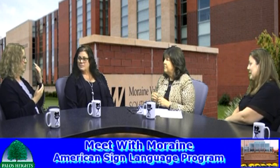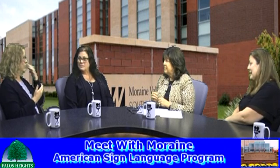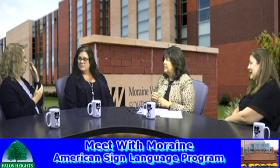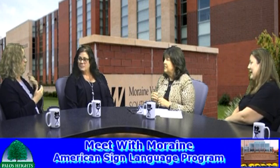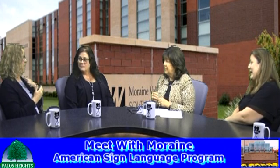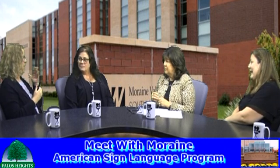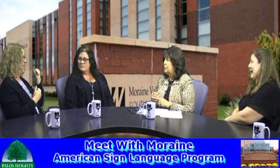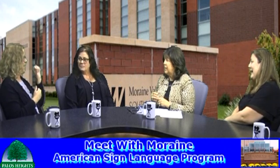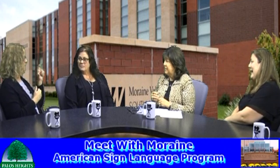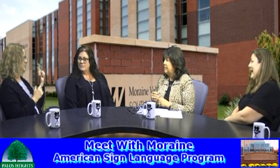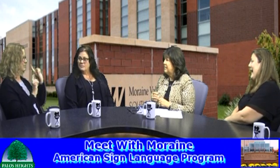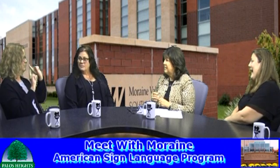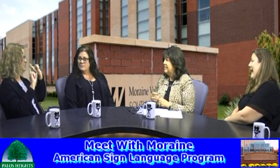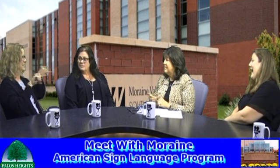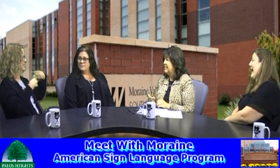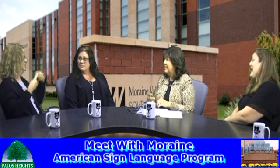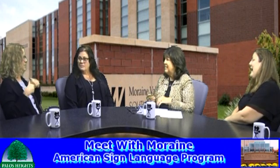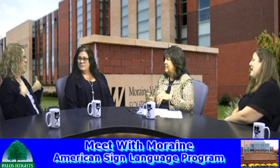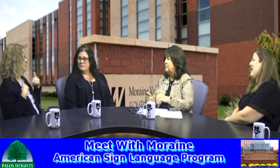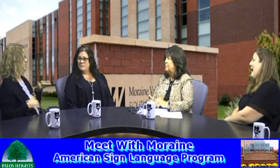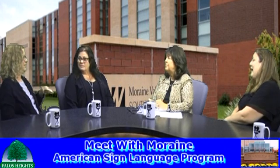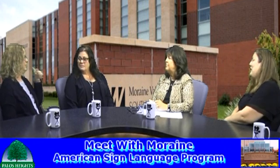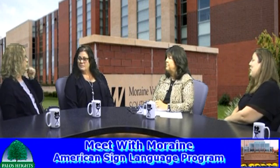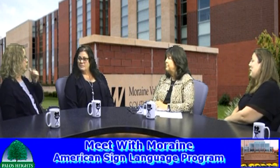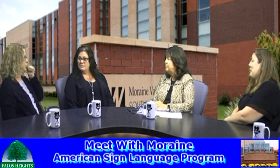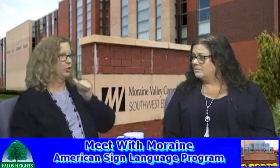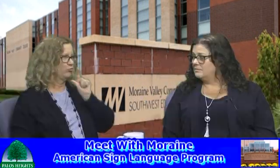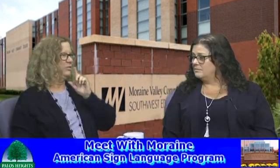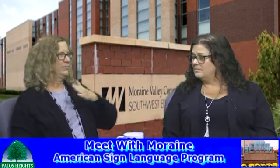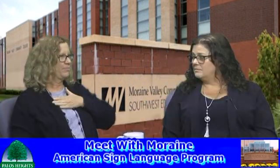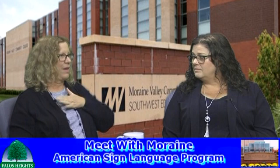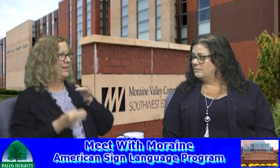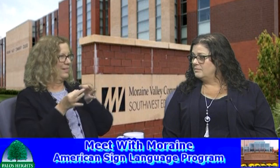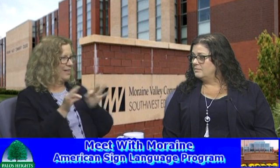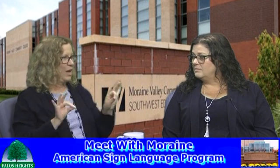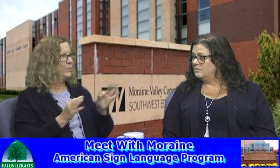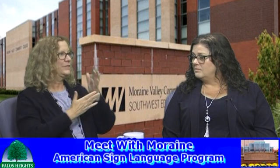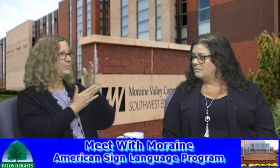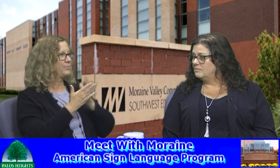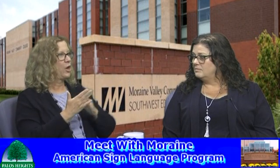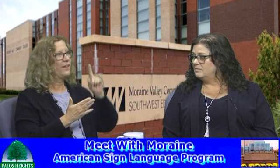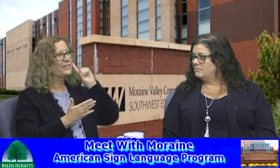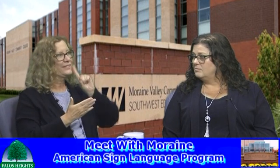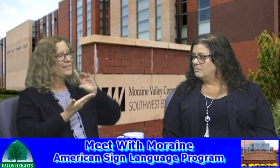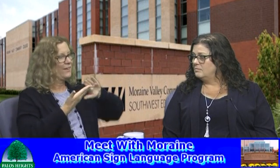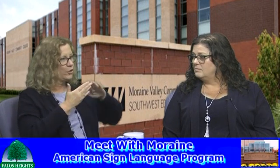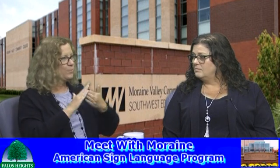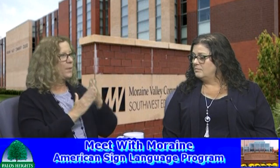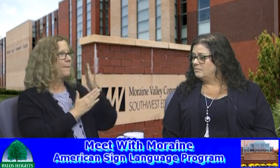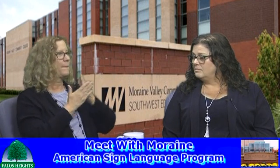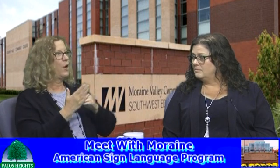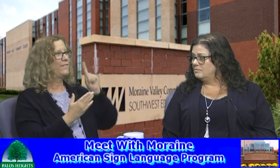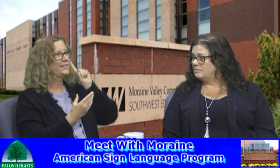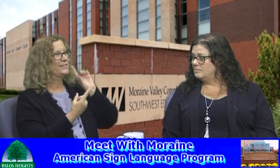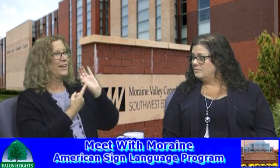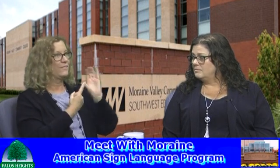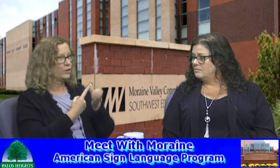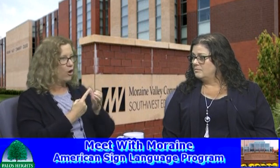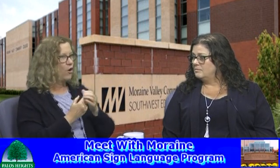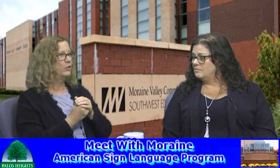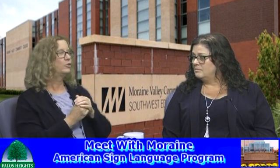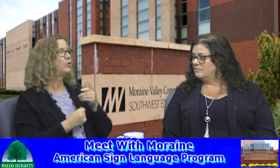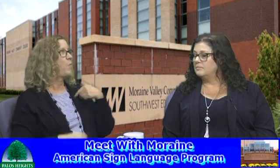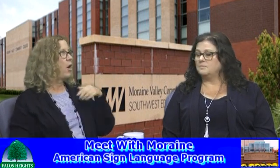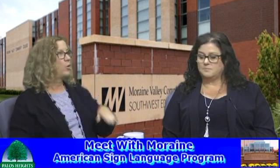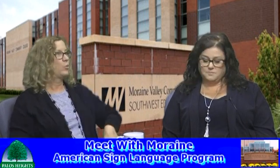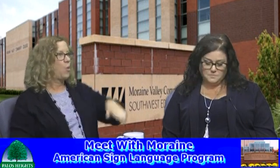English. Great. I have known American Sign Language since I was a little girl. It's my language. It's part of the deaf community's